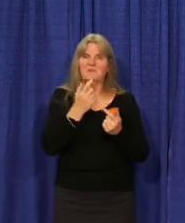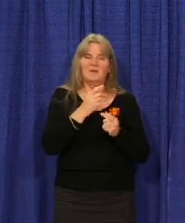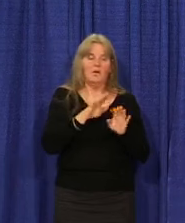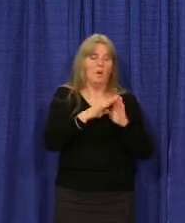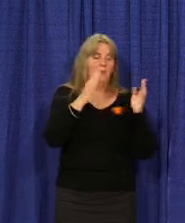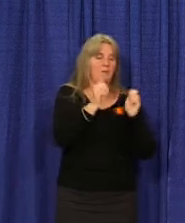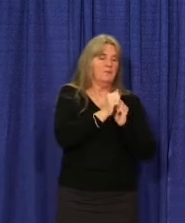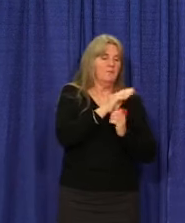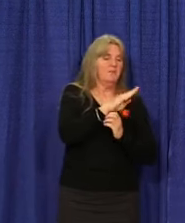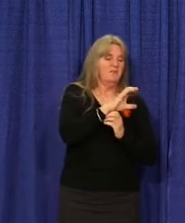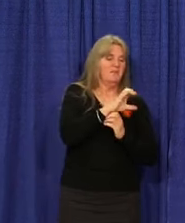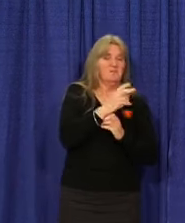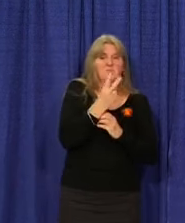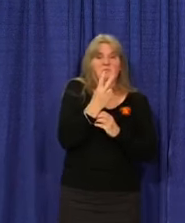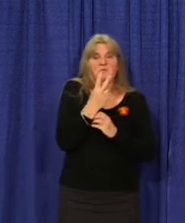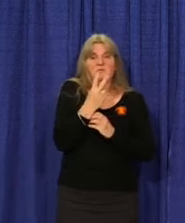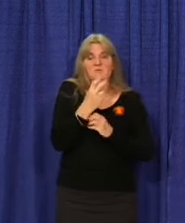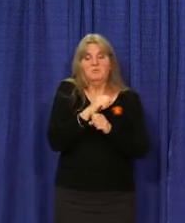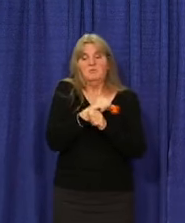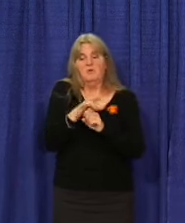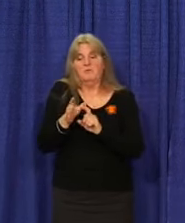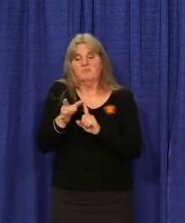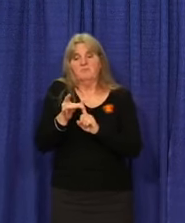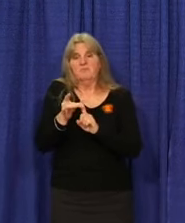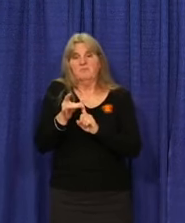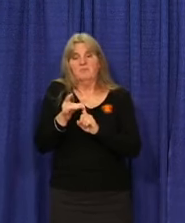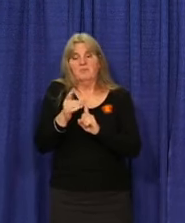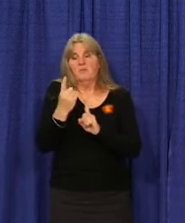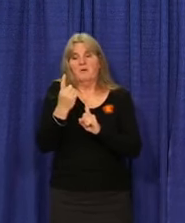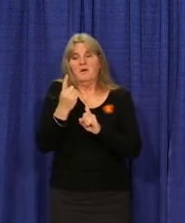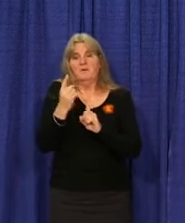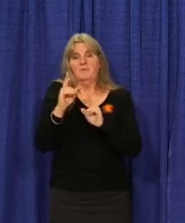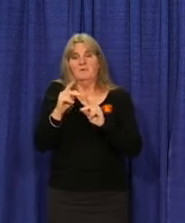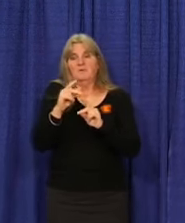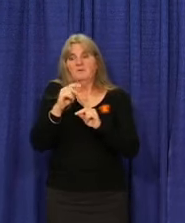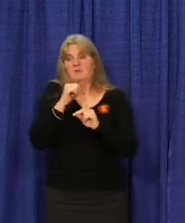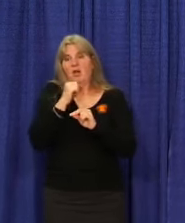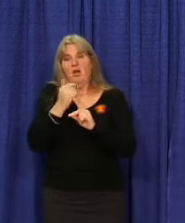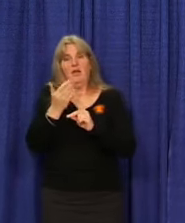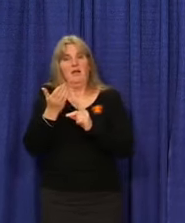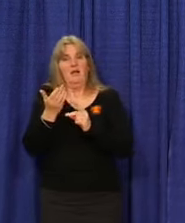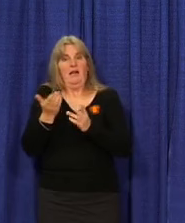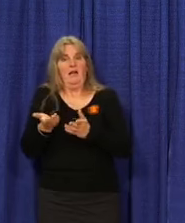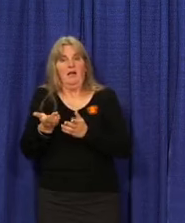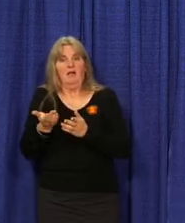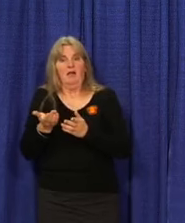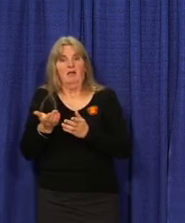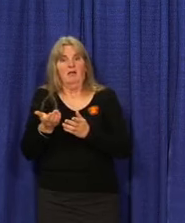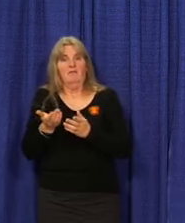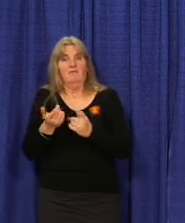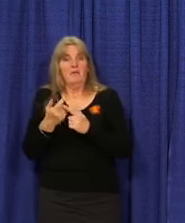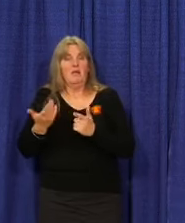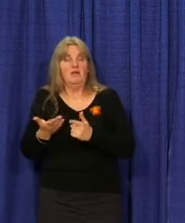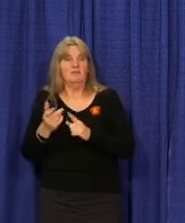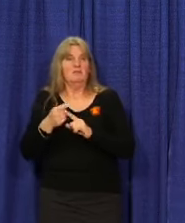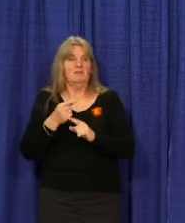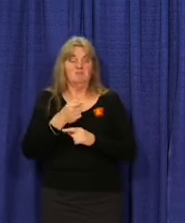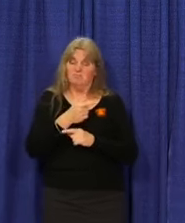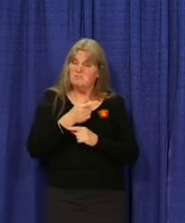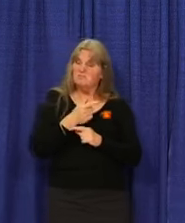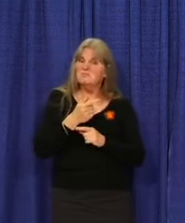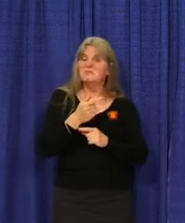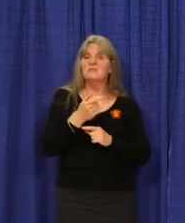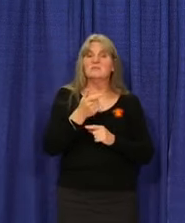2 active cases in Yukon, one of whom is a non-resident case. So clearly, the